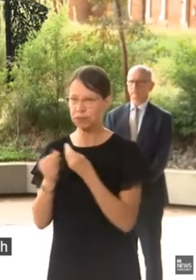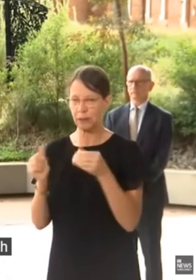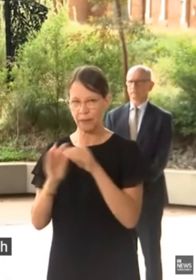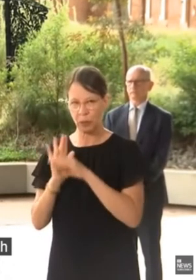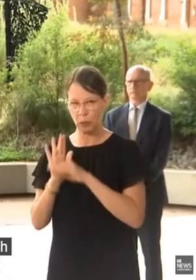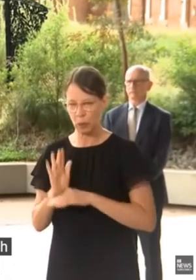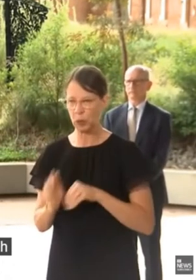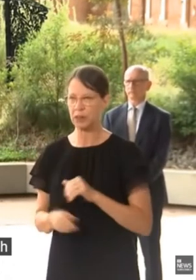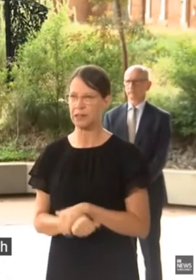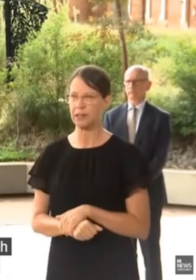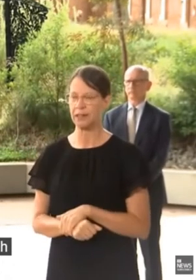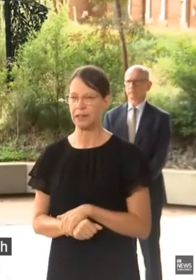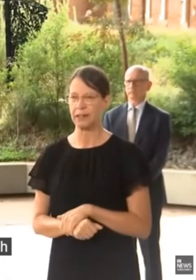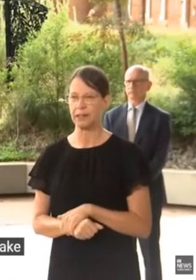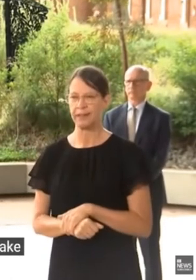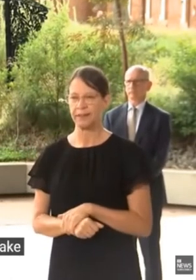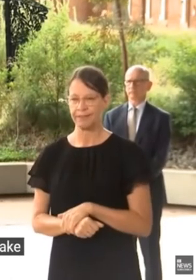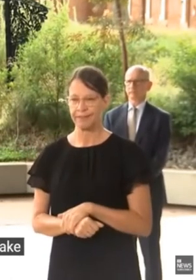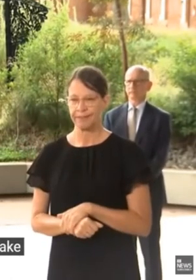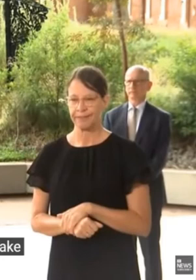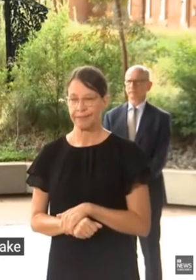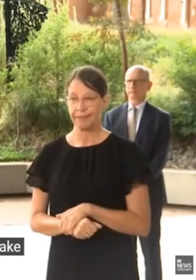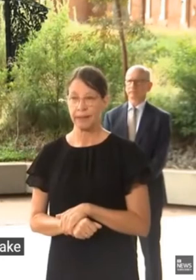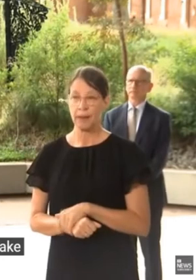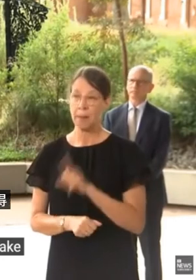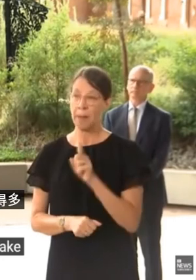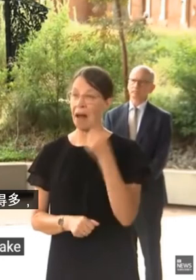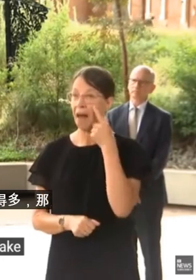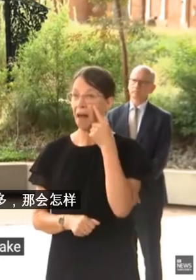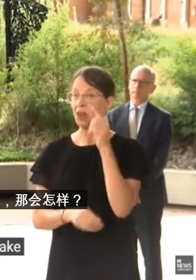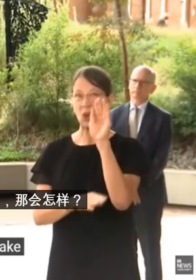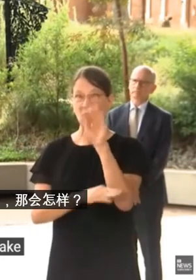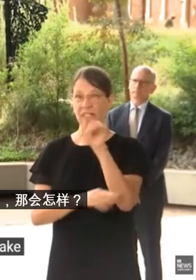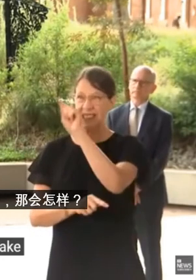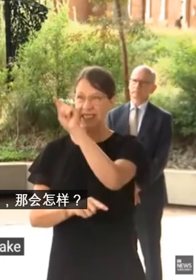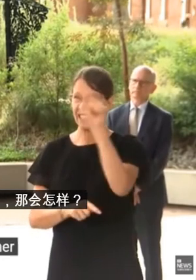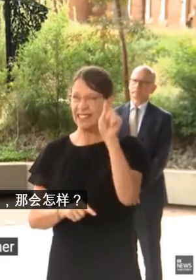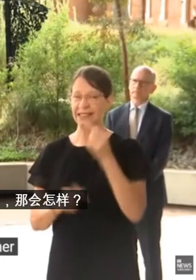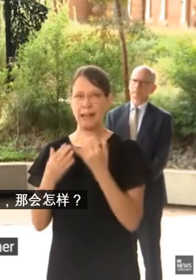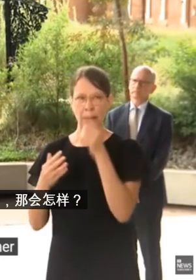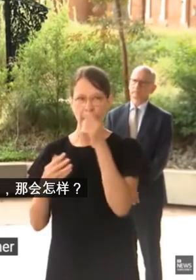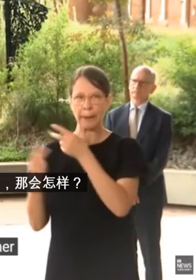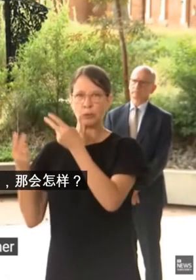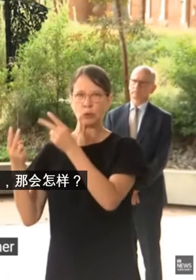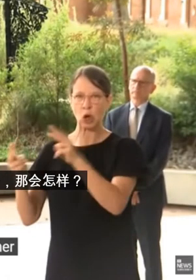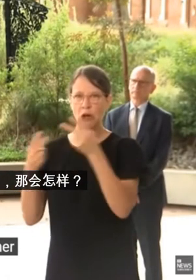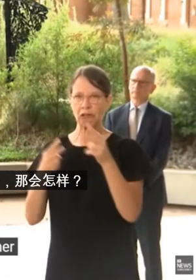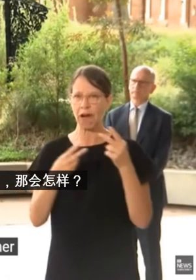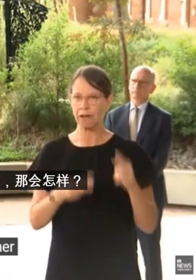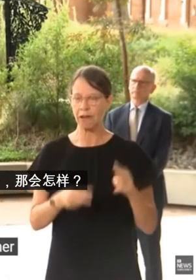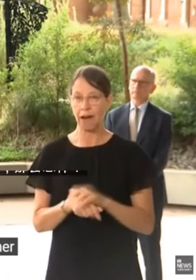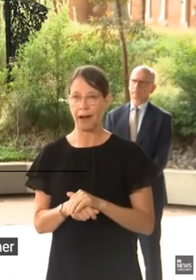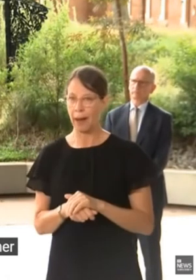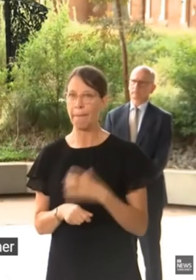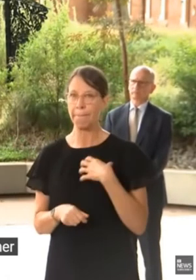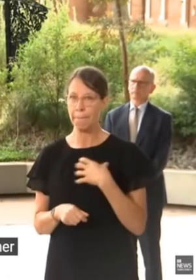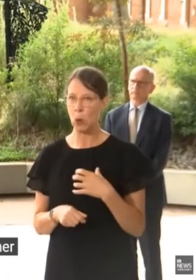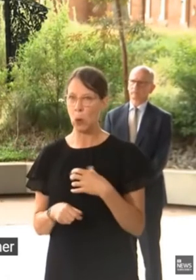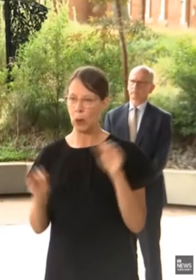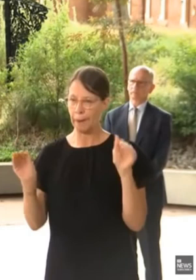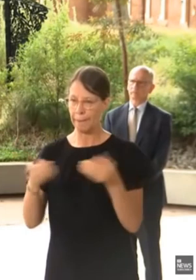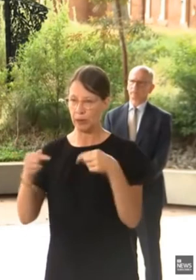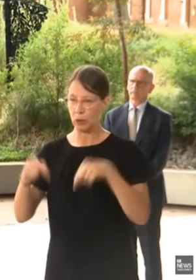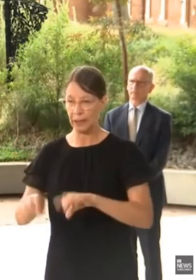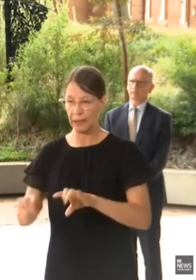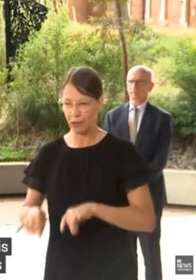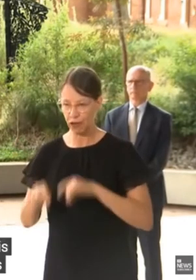around, for example, take death rates in other countries much higher than ours, and then you go through this next period of time, what